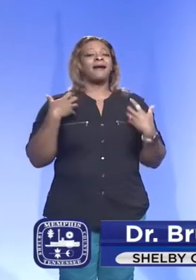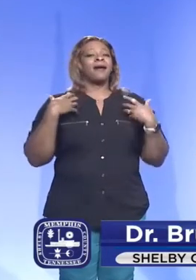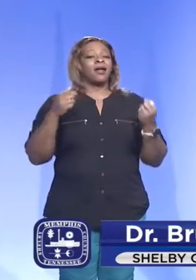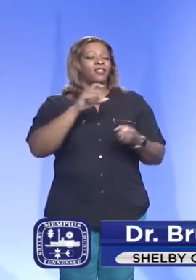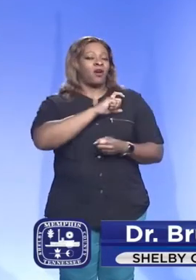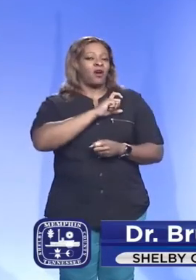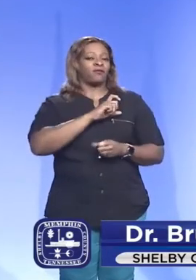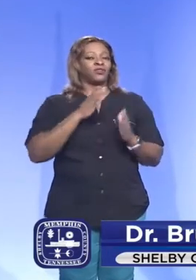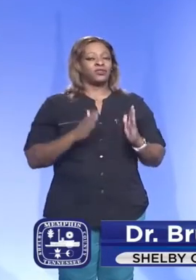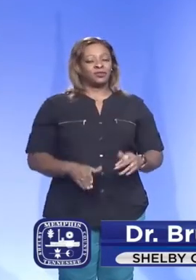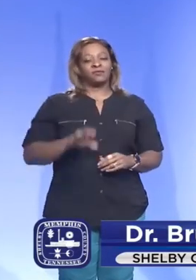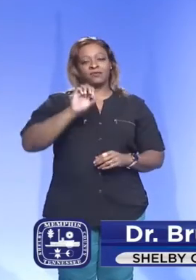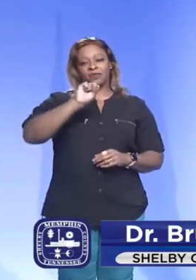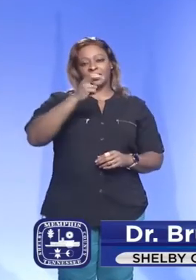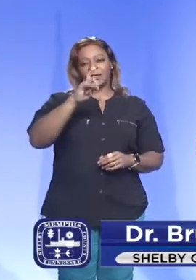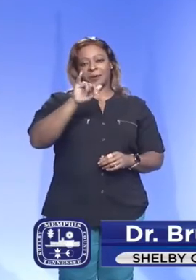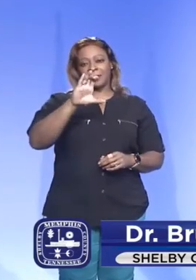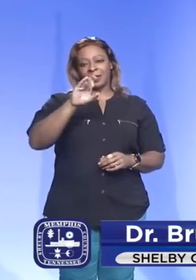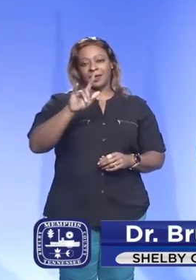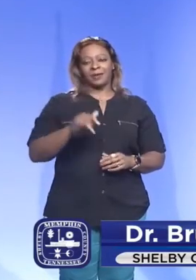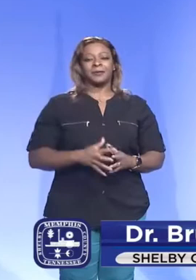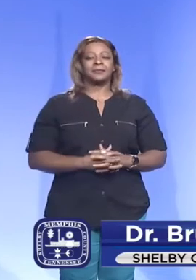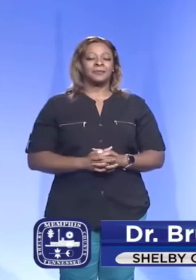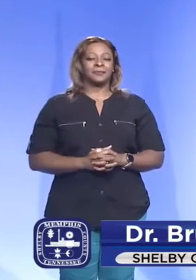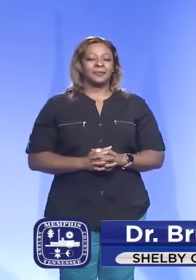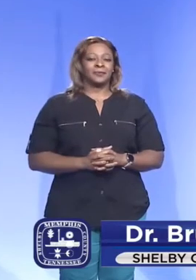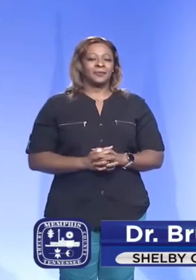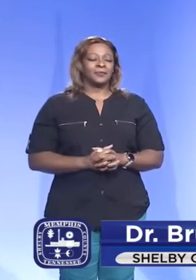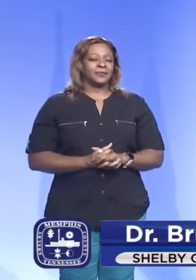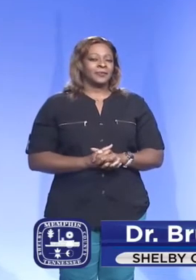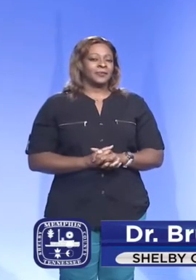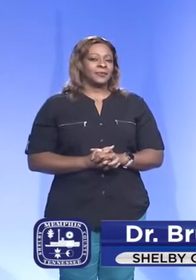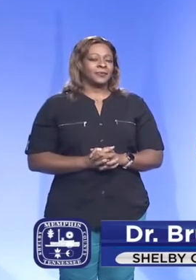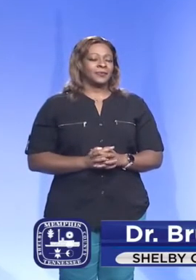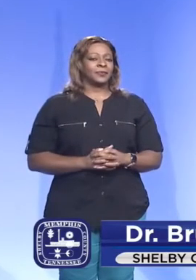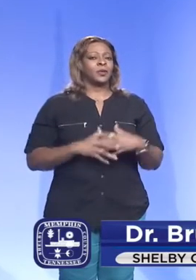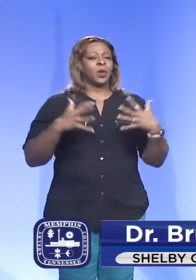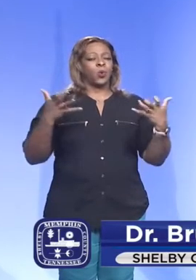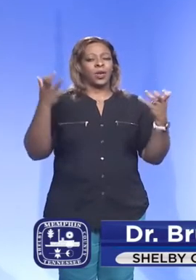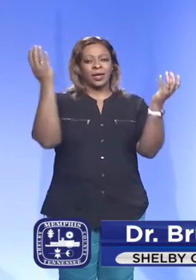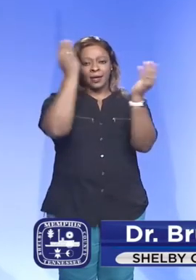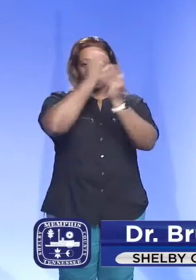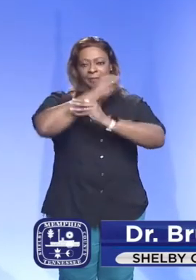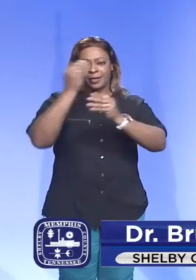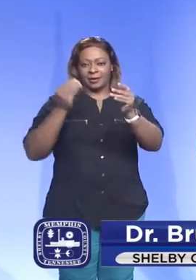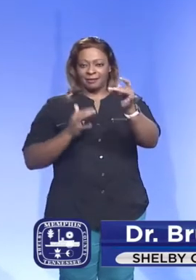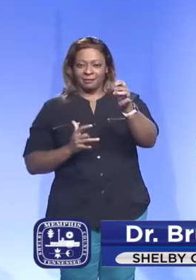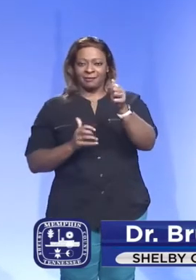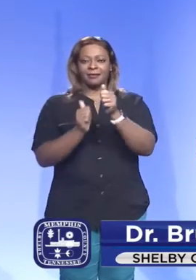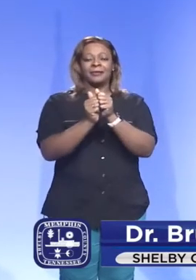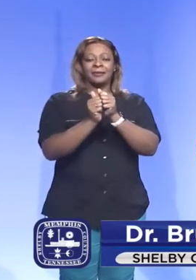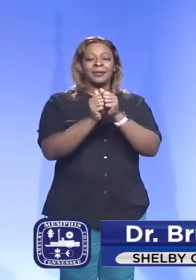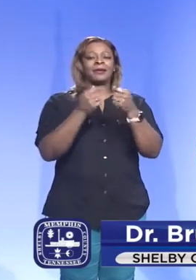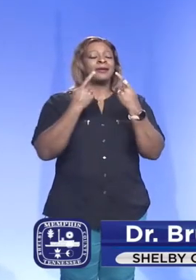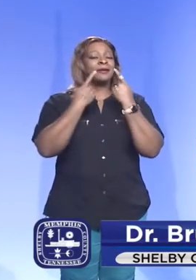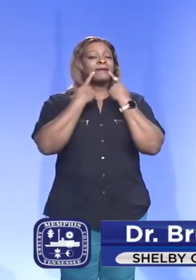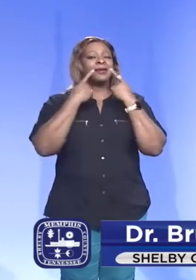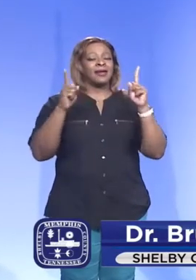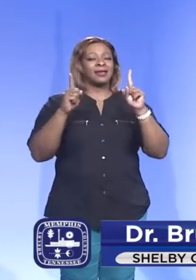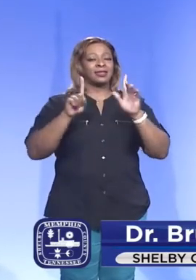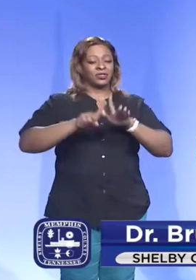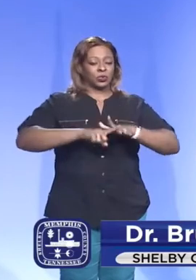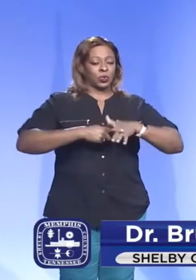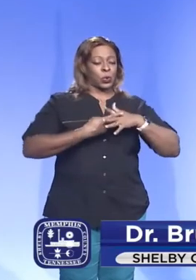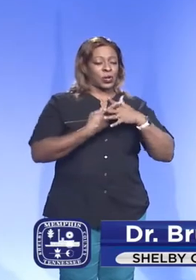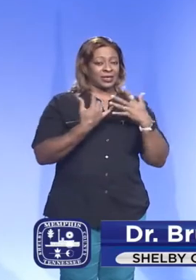Shelby County. I'd like to bring you up to date and announce that effective